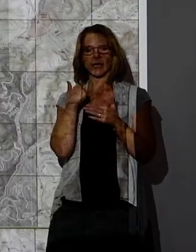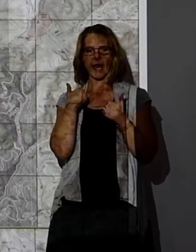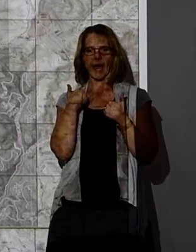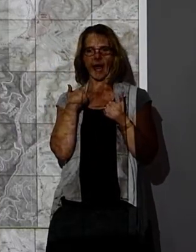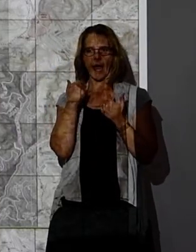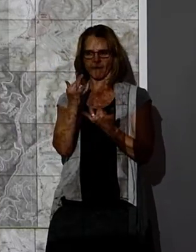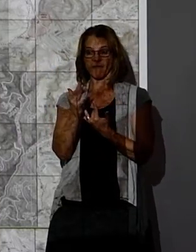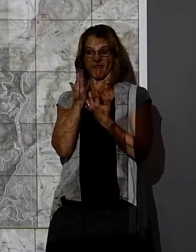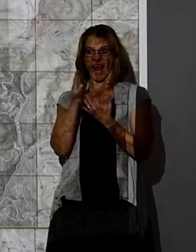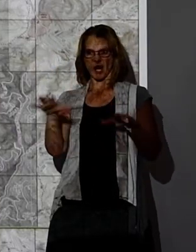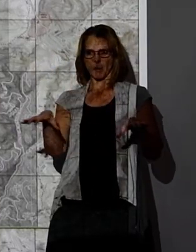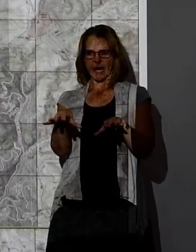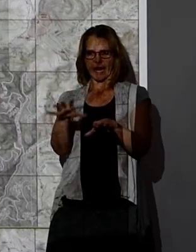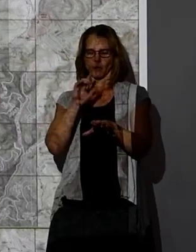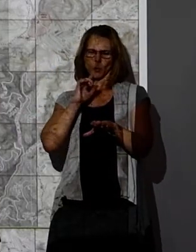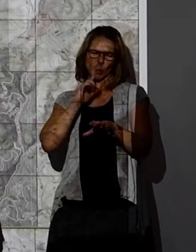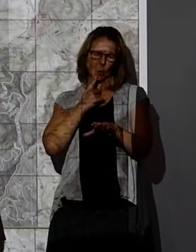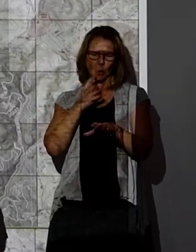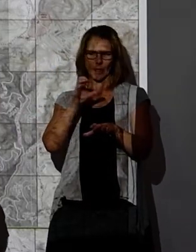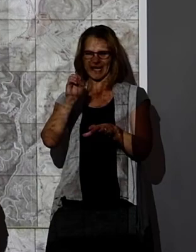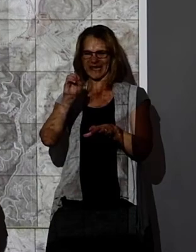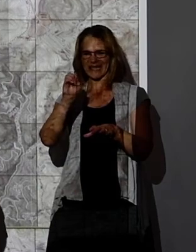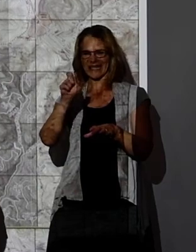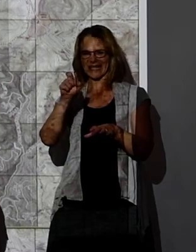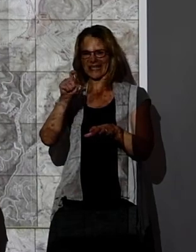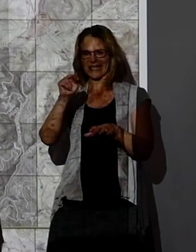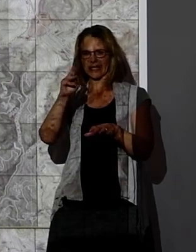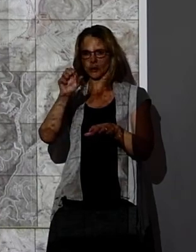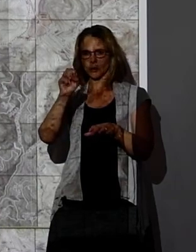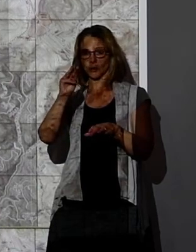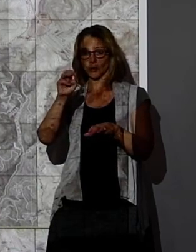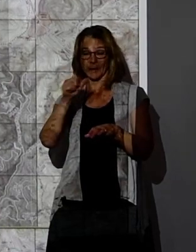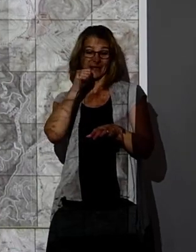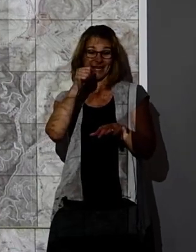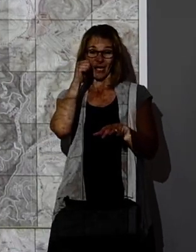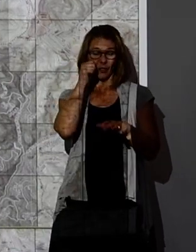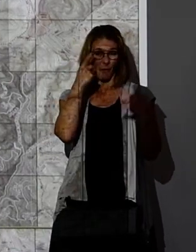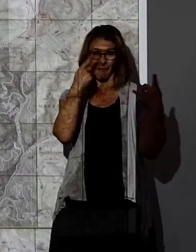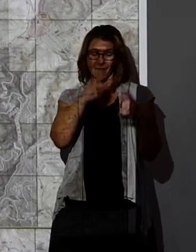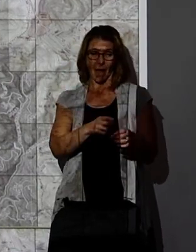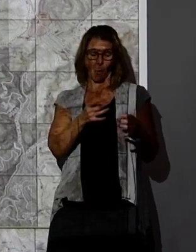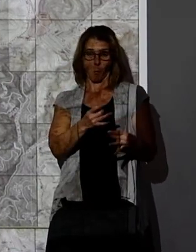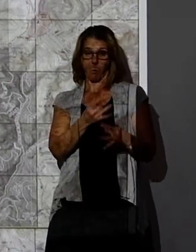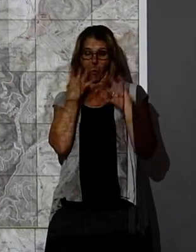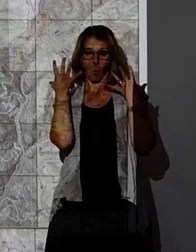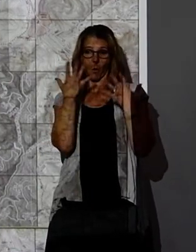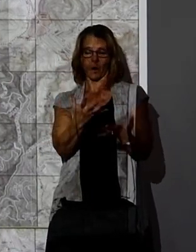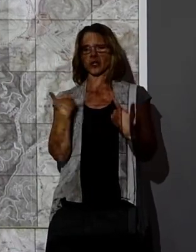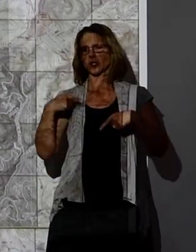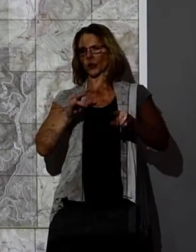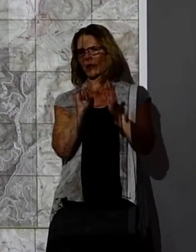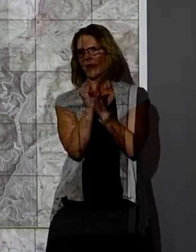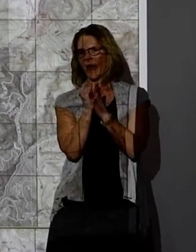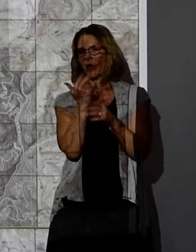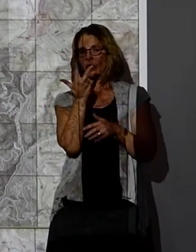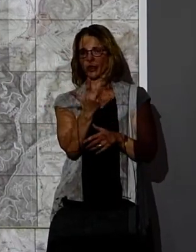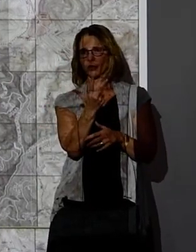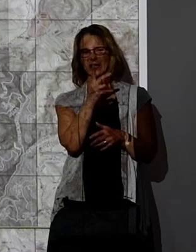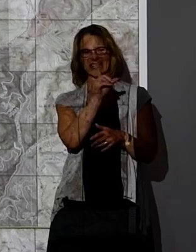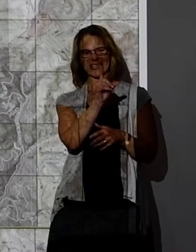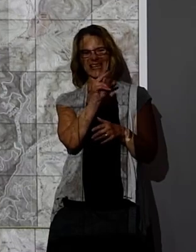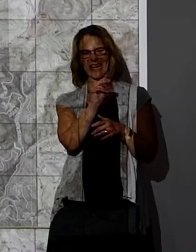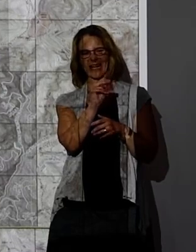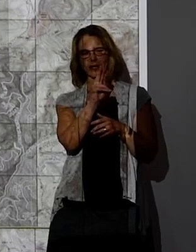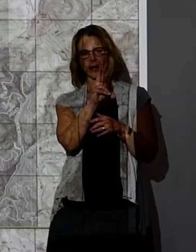and the fire had extreme events yesterday. During that event, 3 DNRC